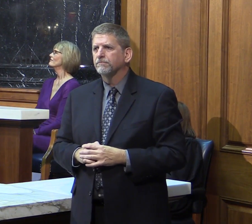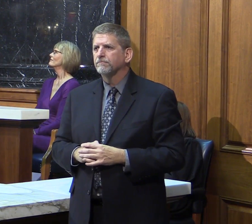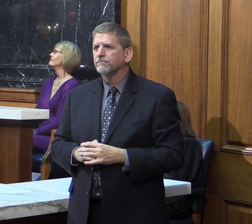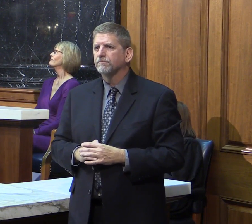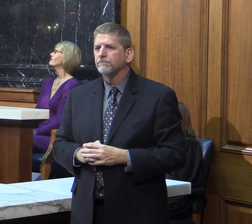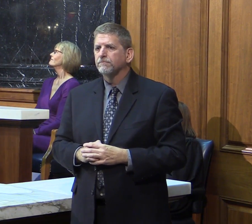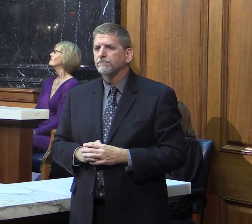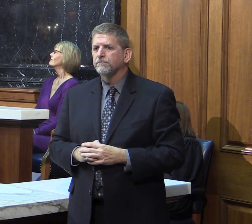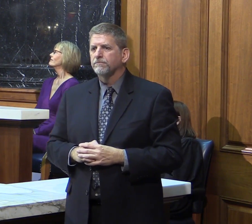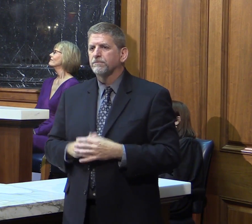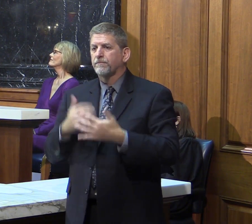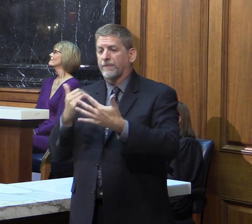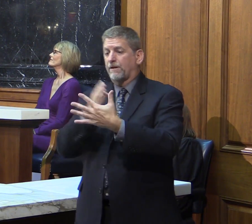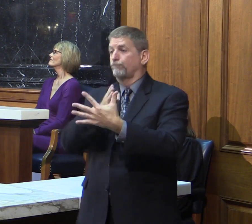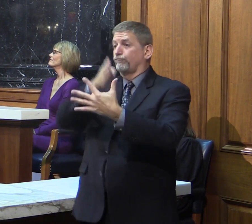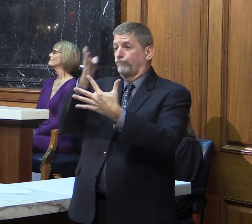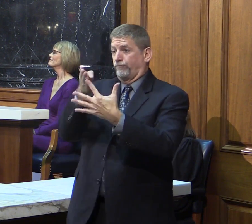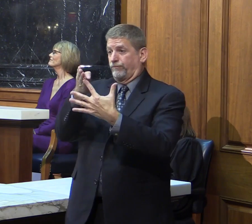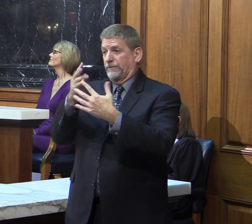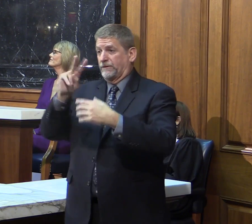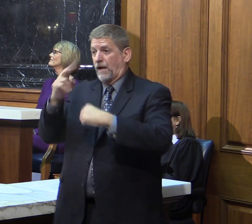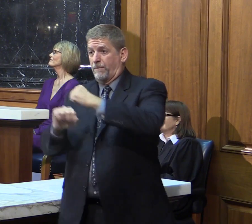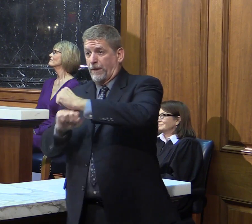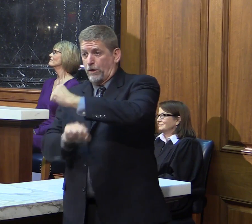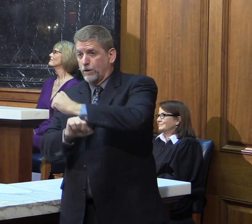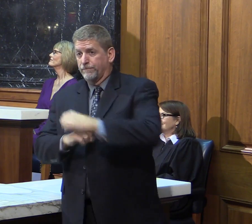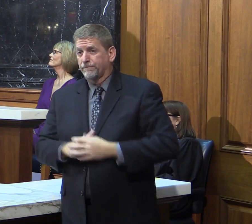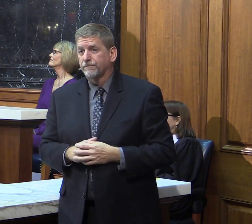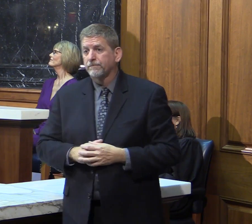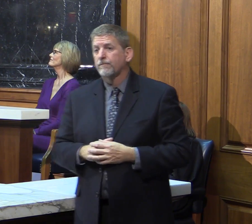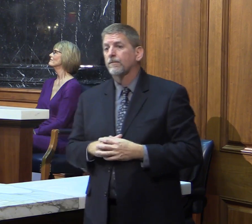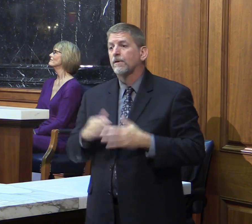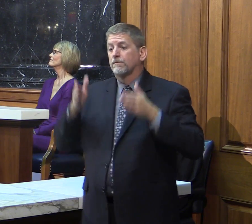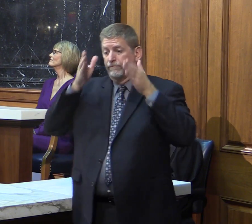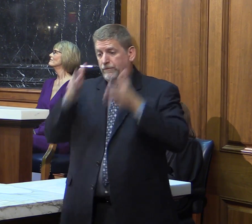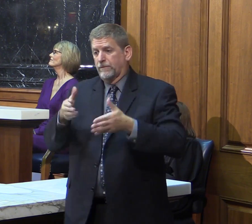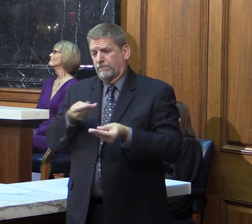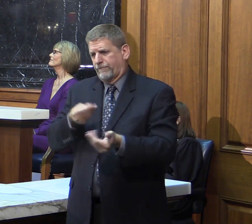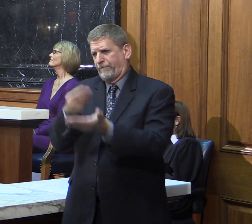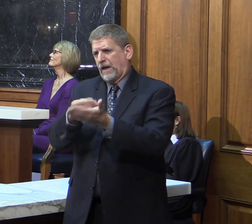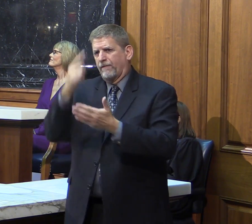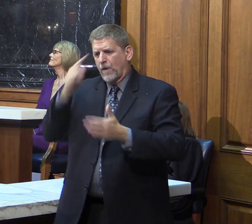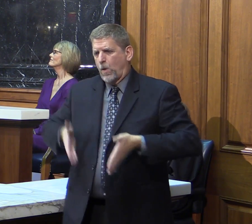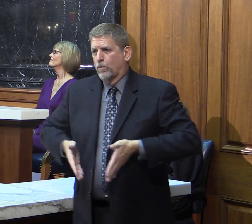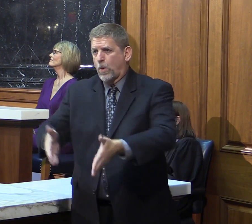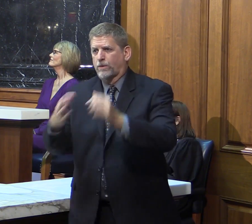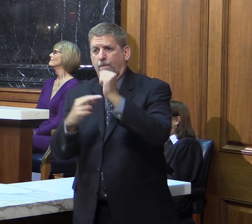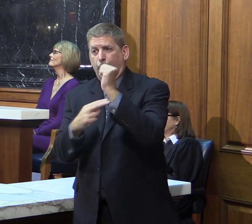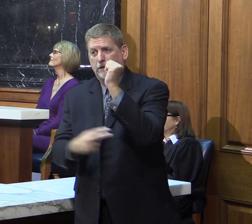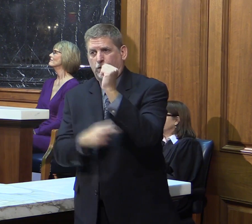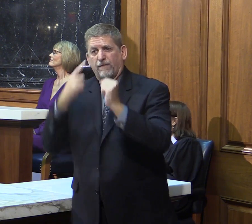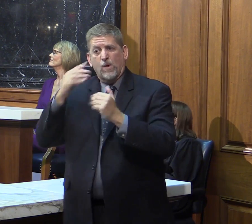The second pillar is a sustainable plan to fund our roads and bridges for the next 20 years.